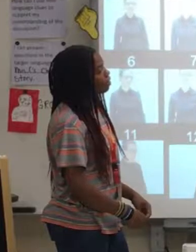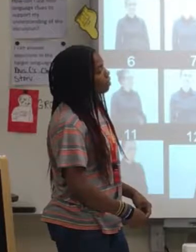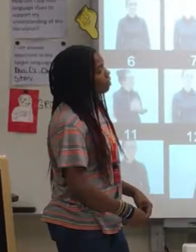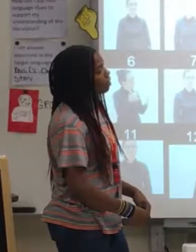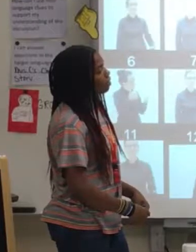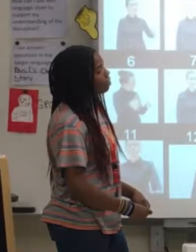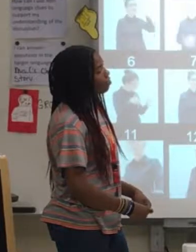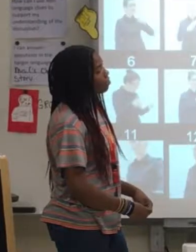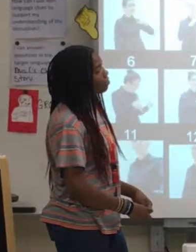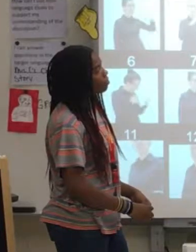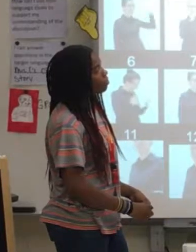I think.